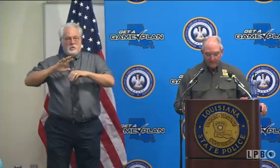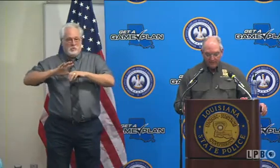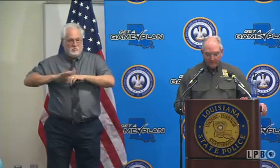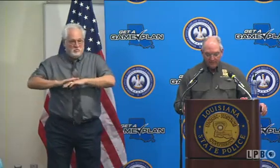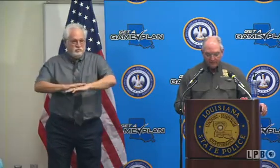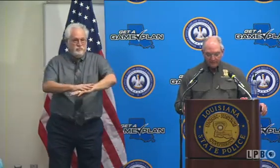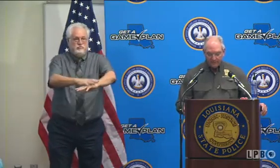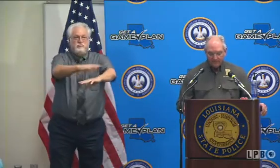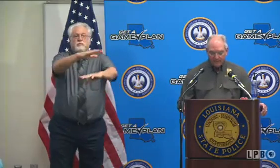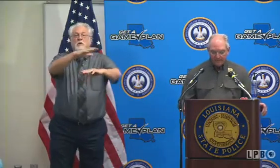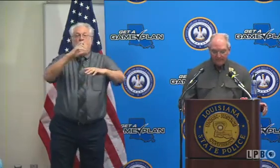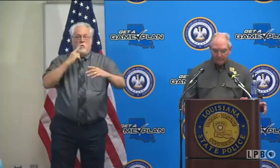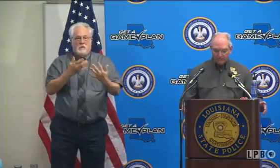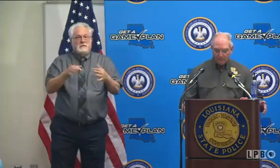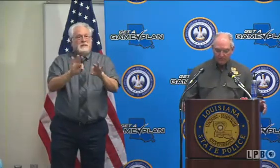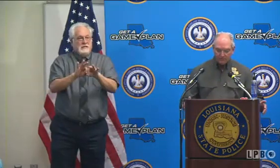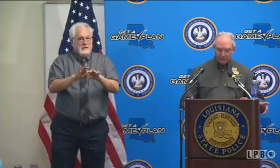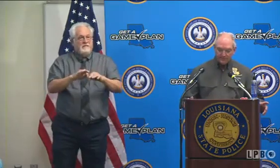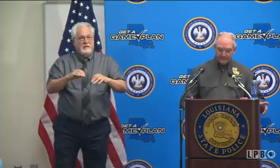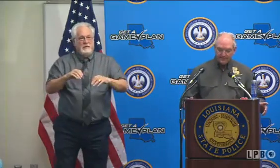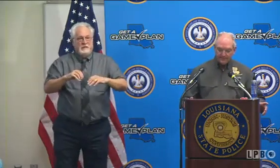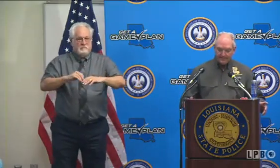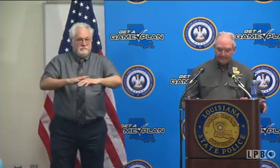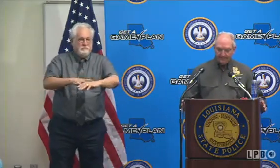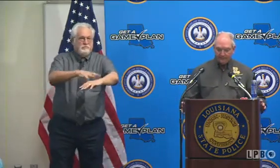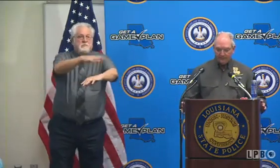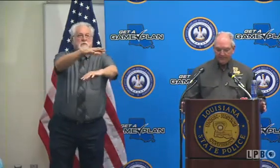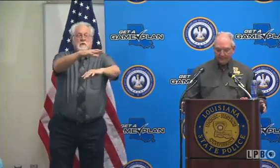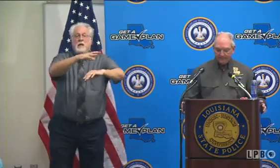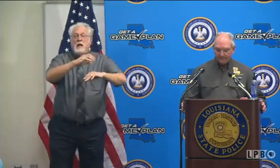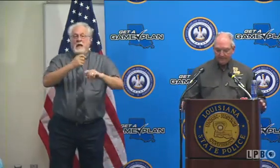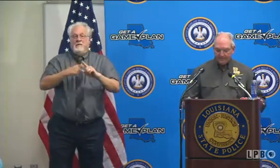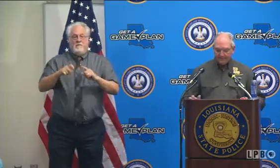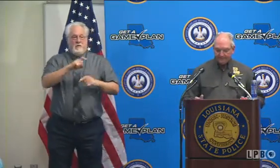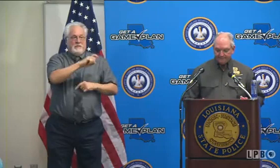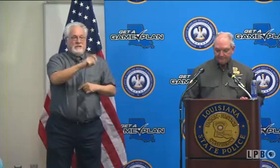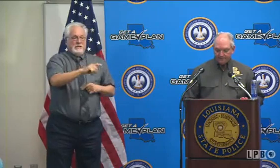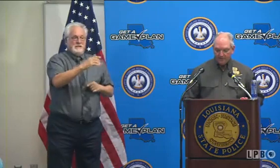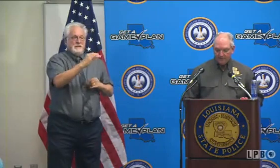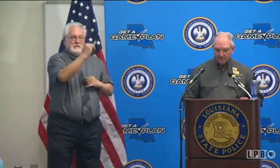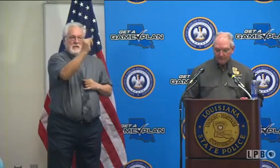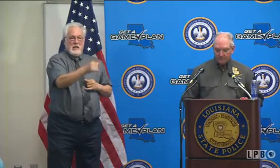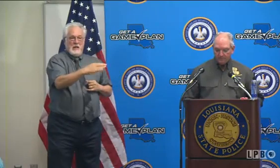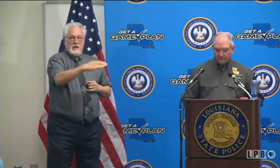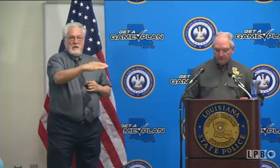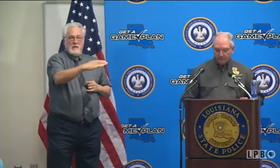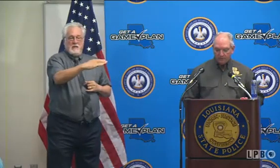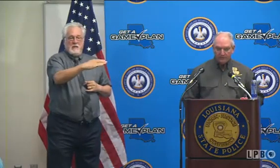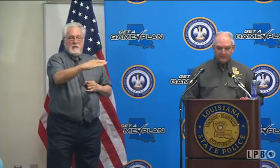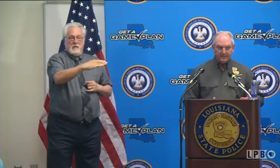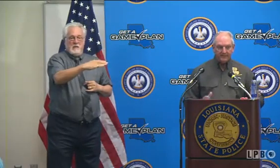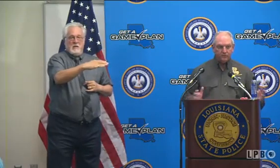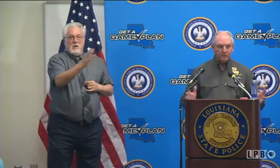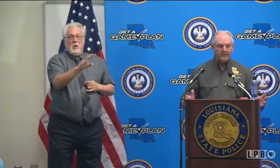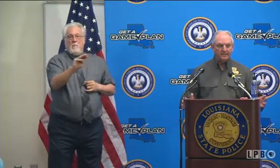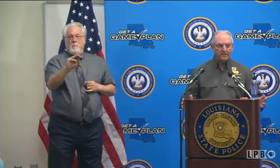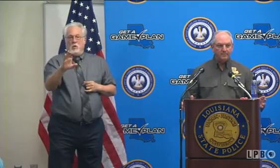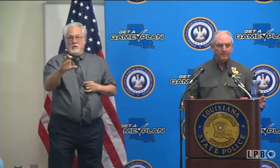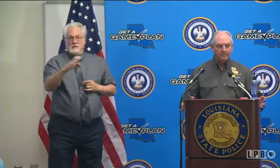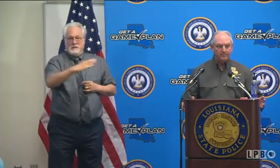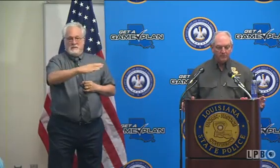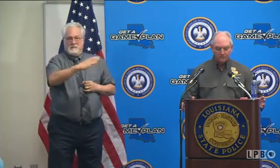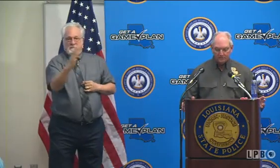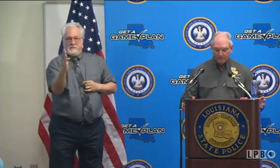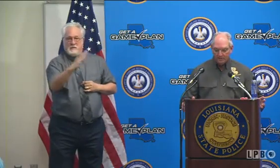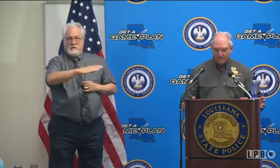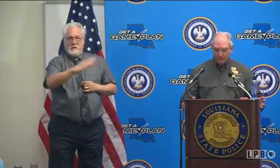significant amount of storm surge, and from the Texas line to Morgan City is where that's going to